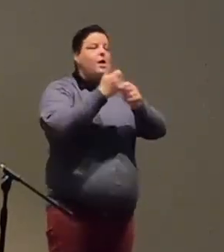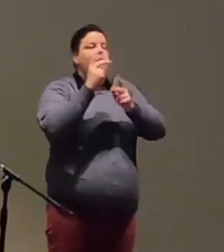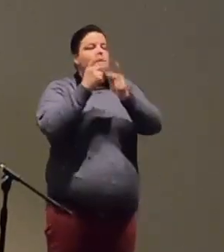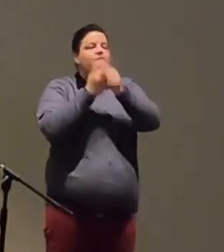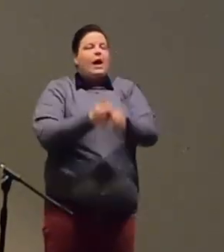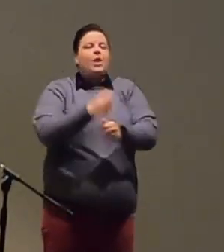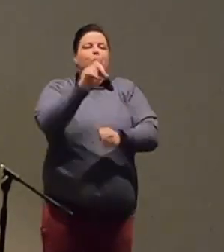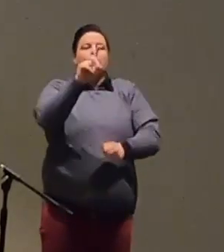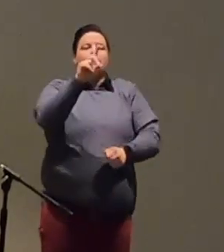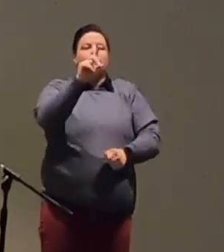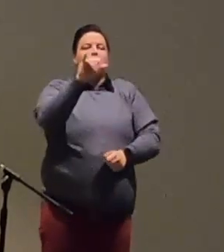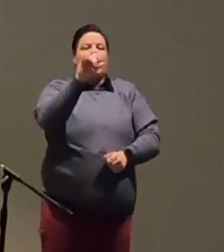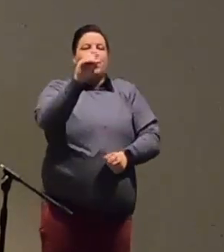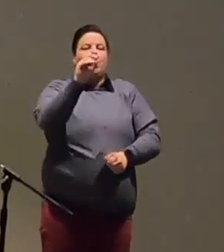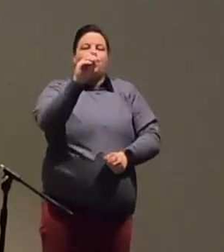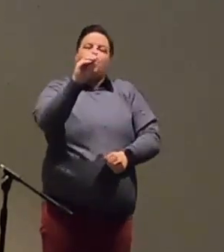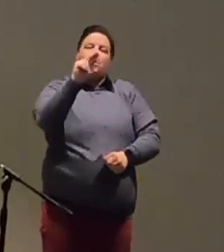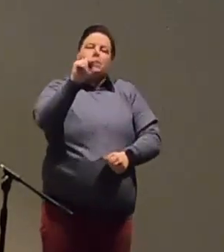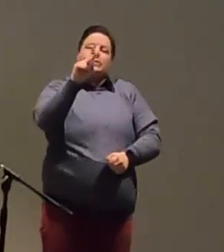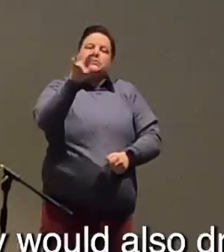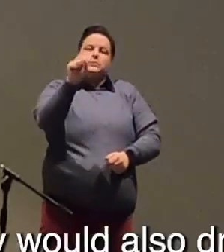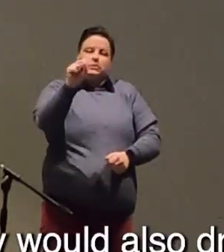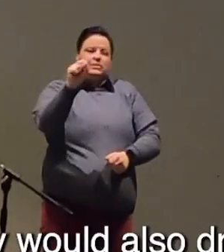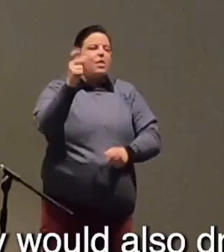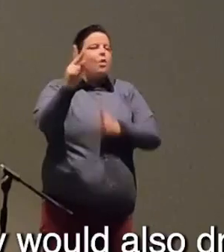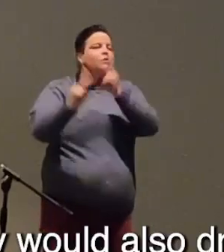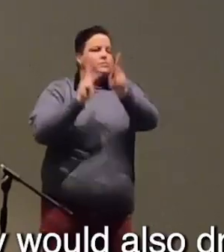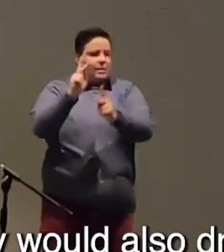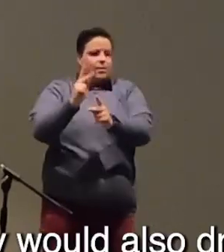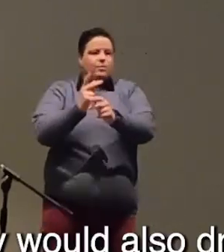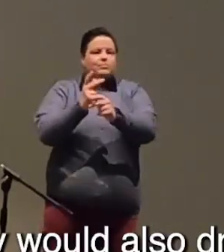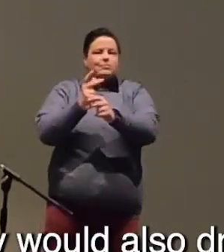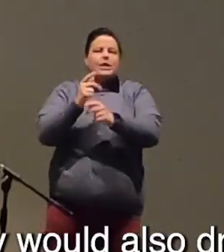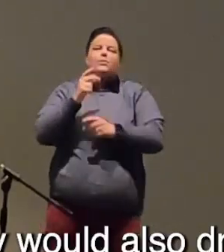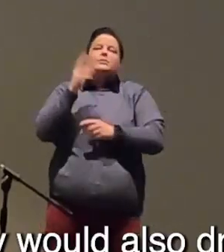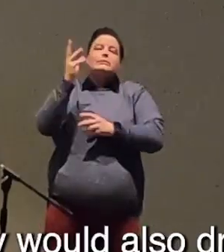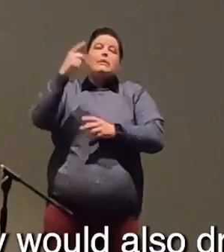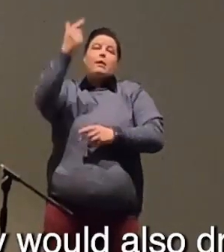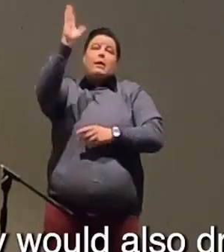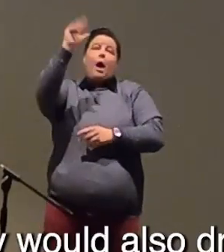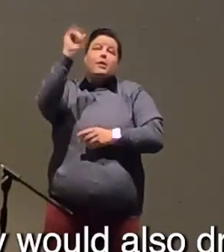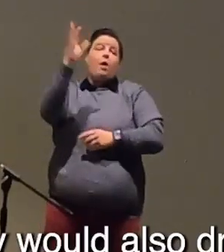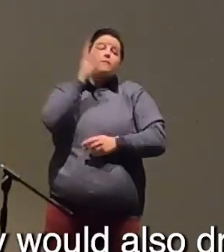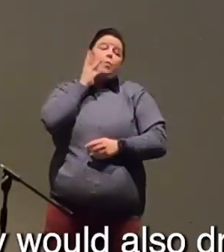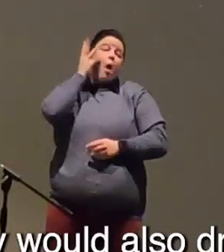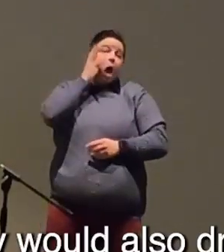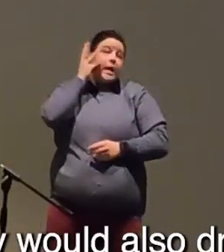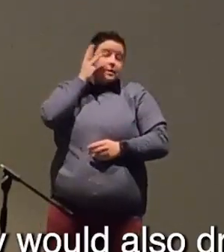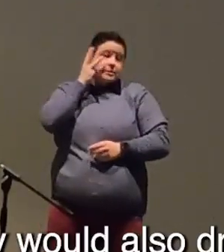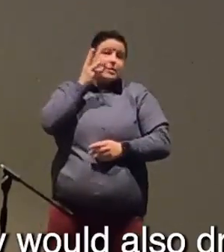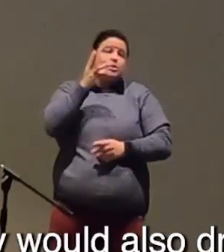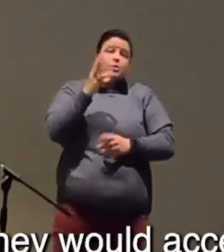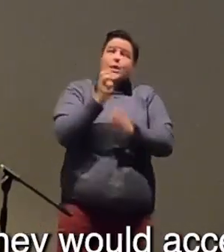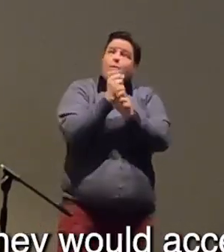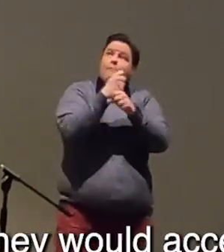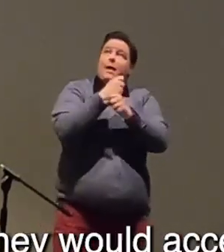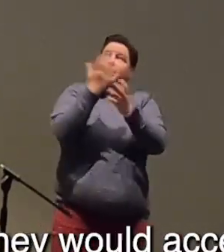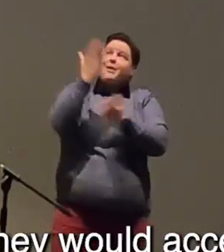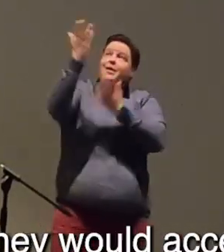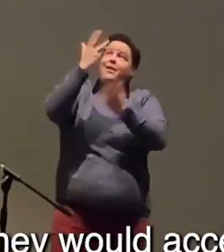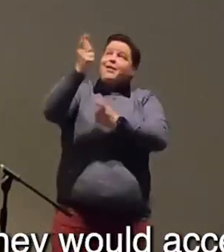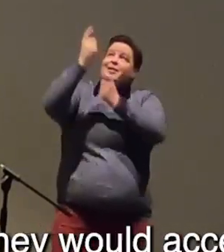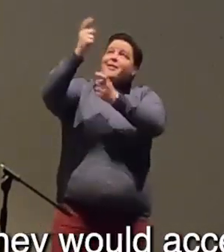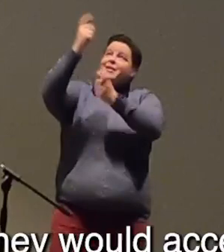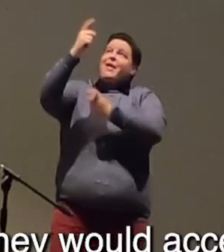And what they would do is they would prepare his wine for him, and they would also drink it. And that combined with dancing, they would sort